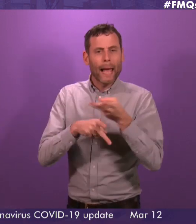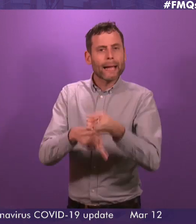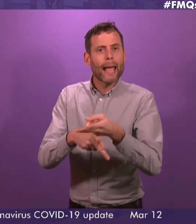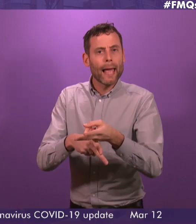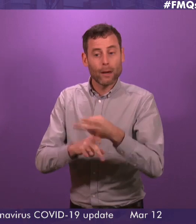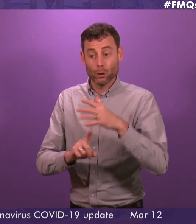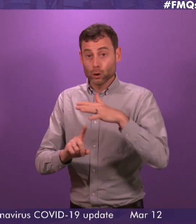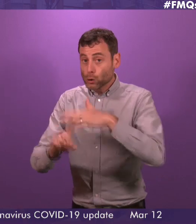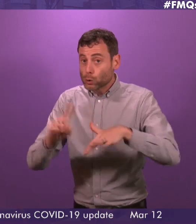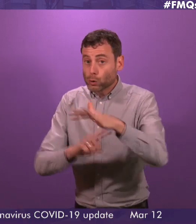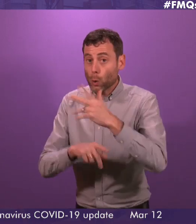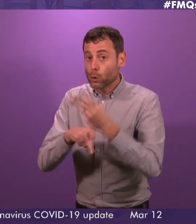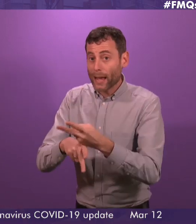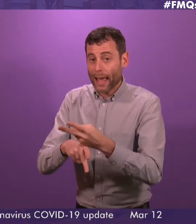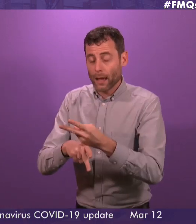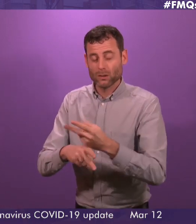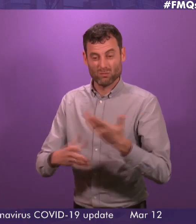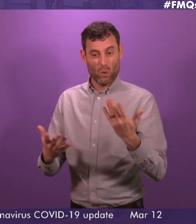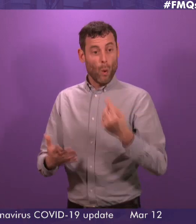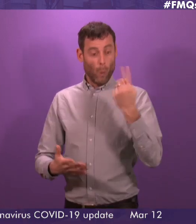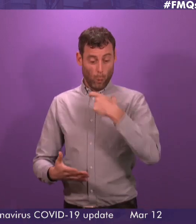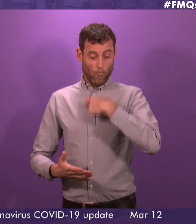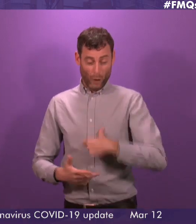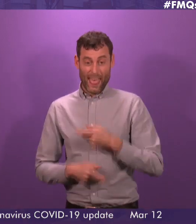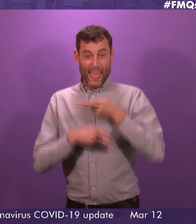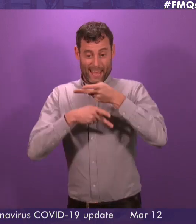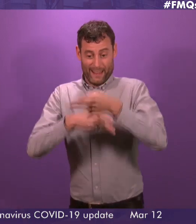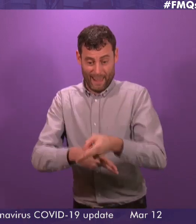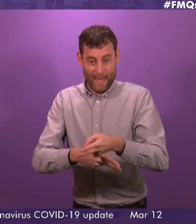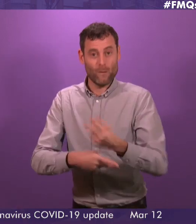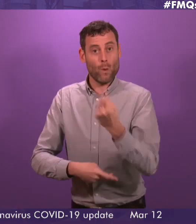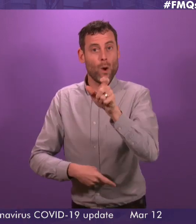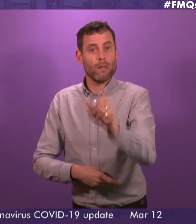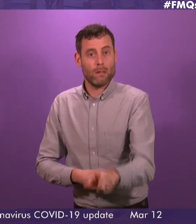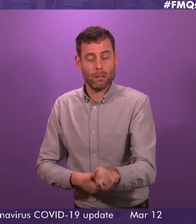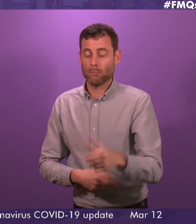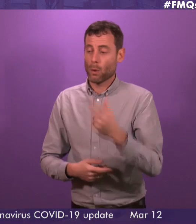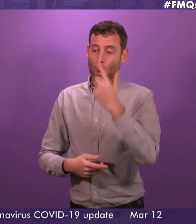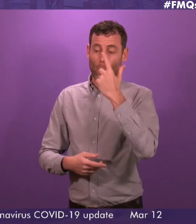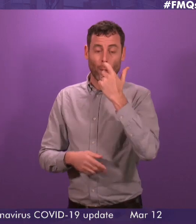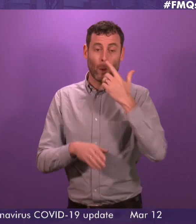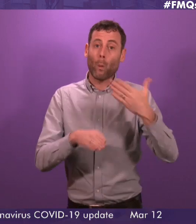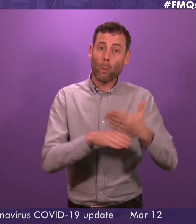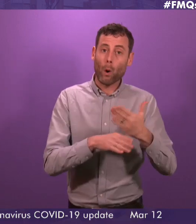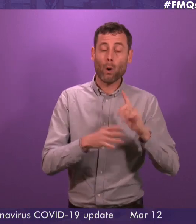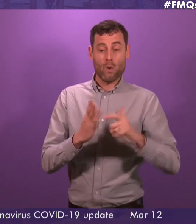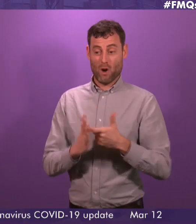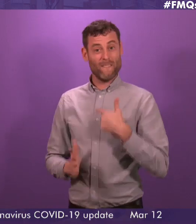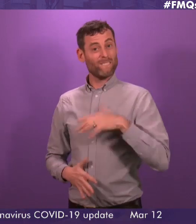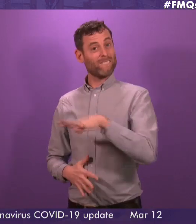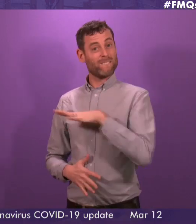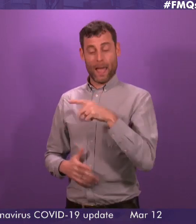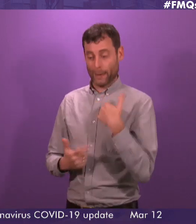of social care, but actually carers who provide care to family members or others.